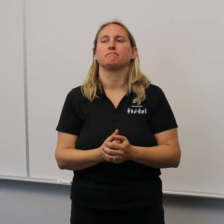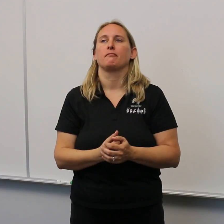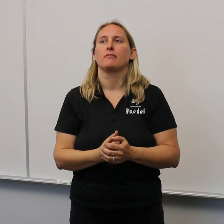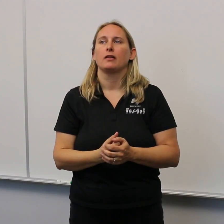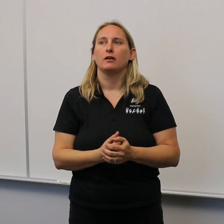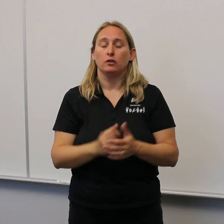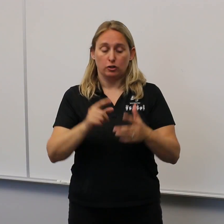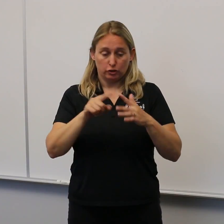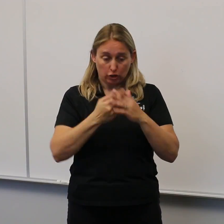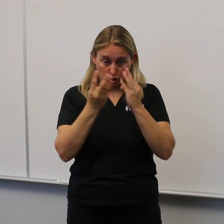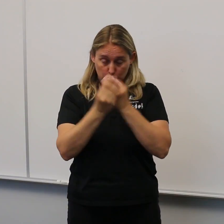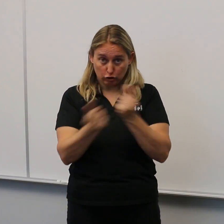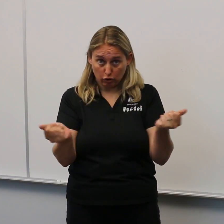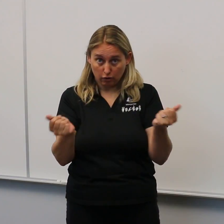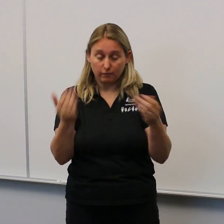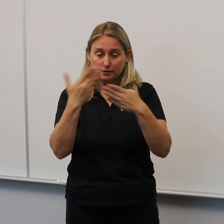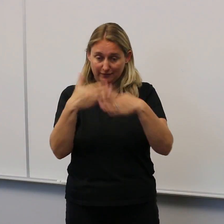Start by solving the division.